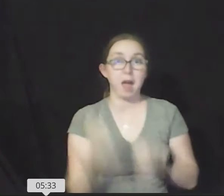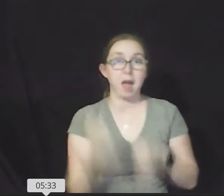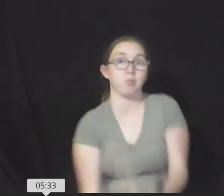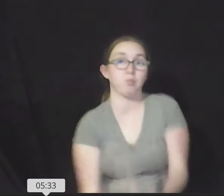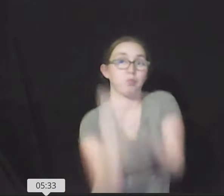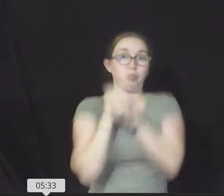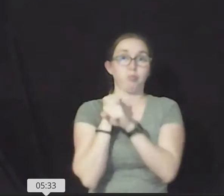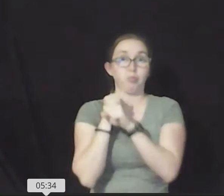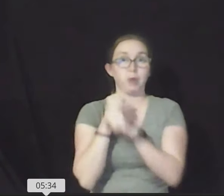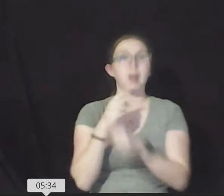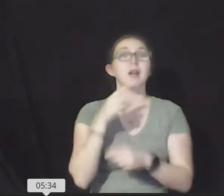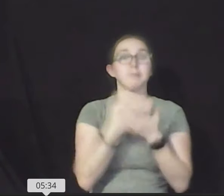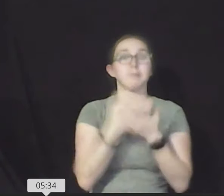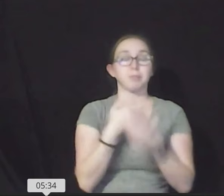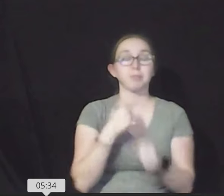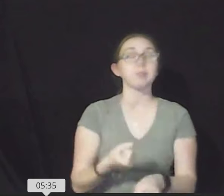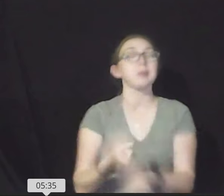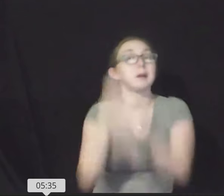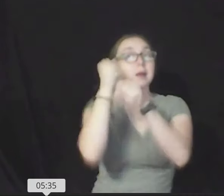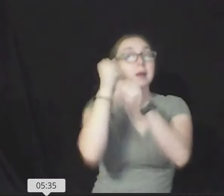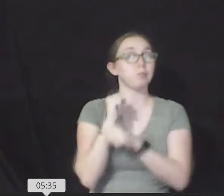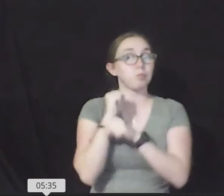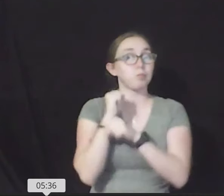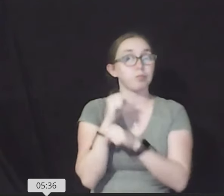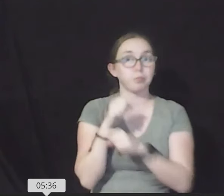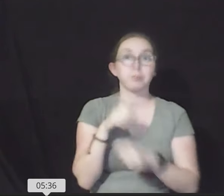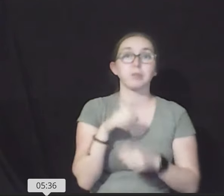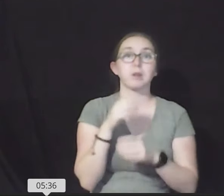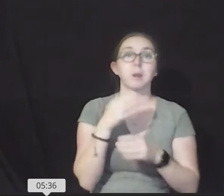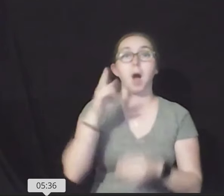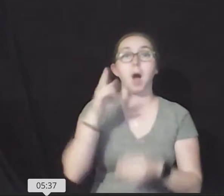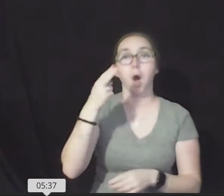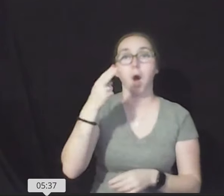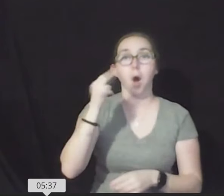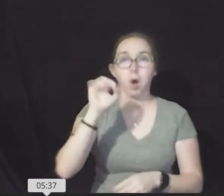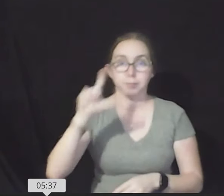shoulder and hauling it to the trash? Good. Haul.